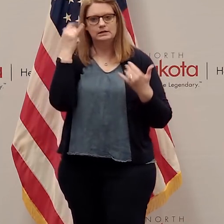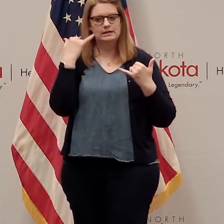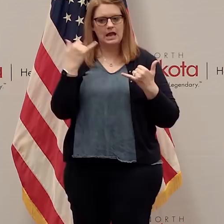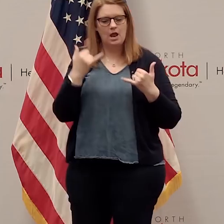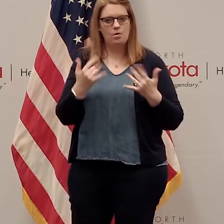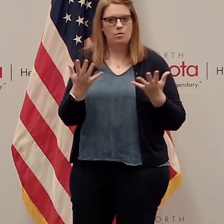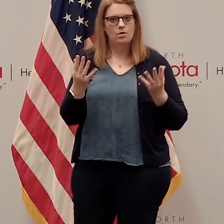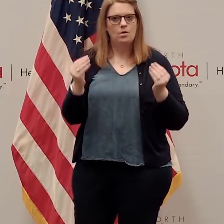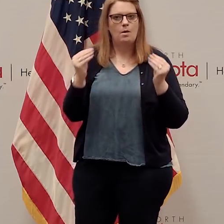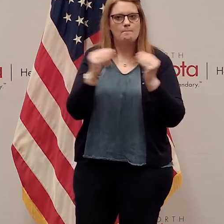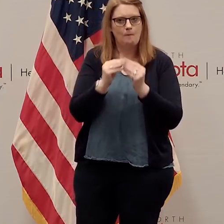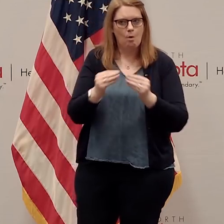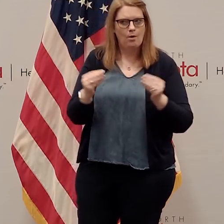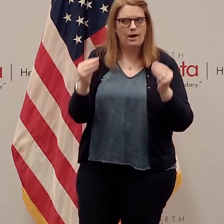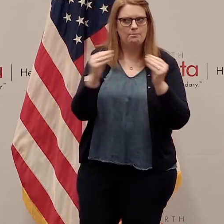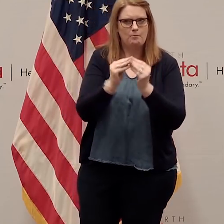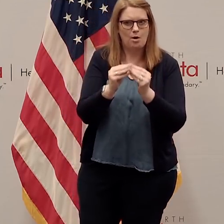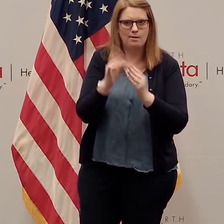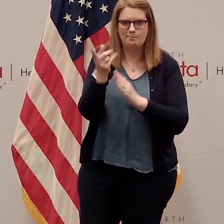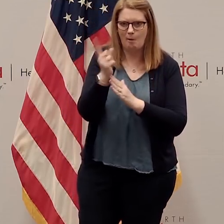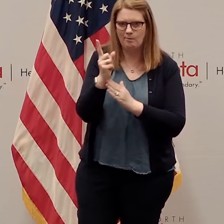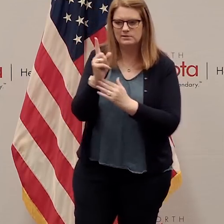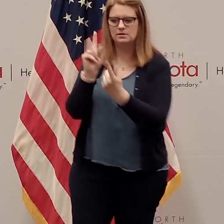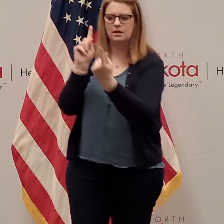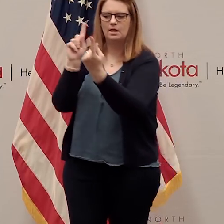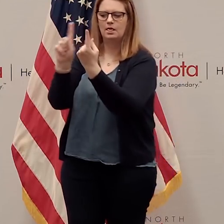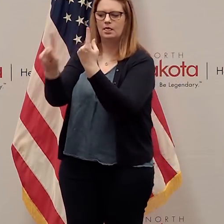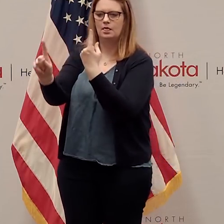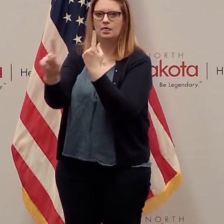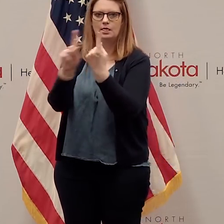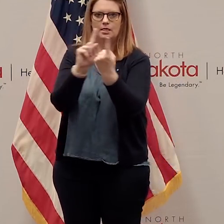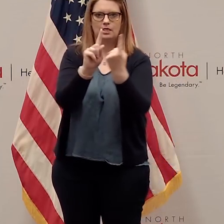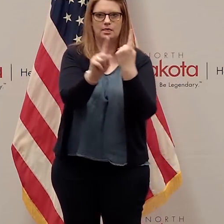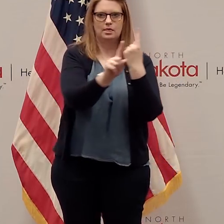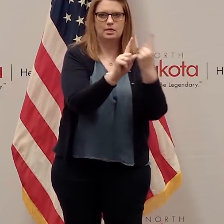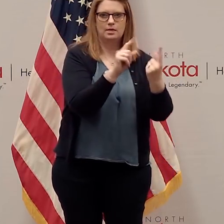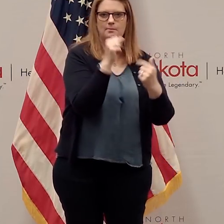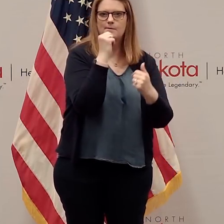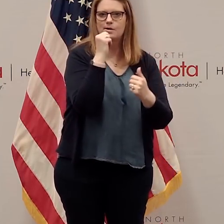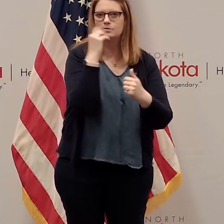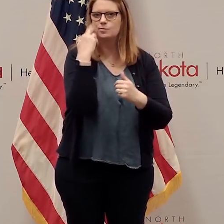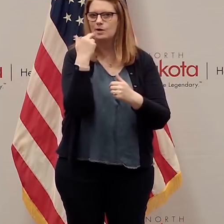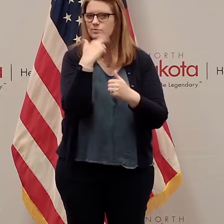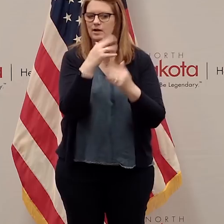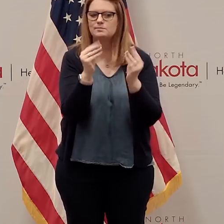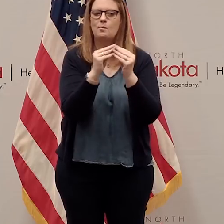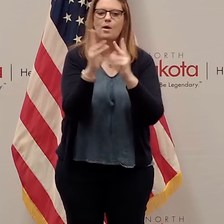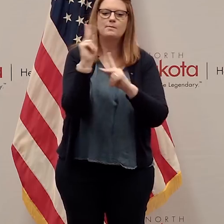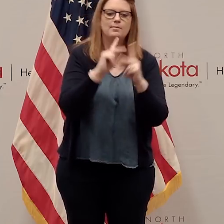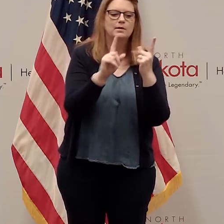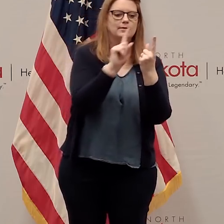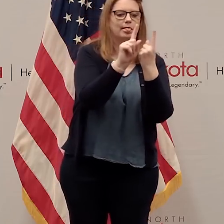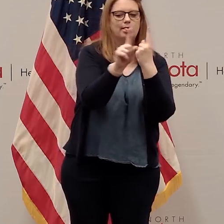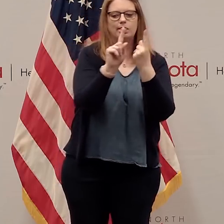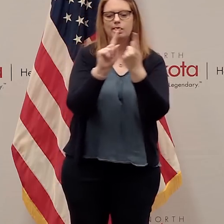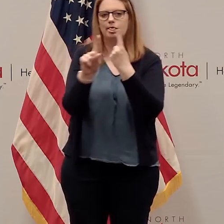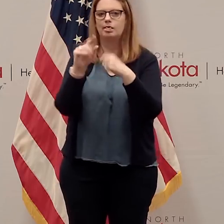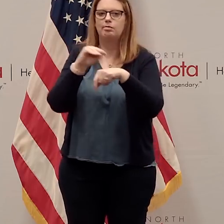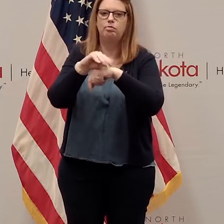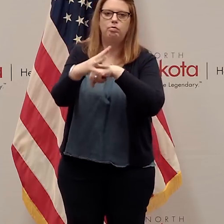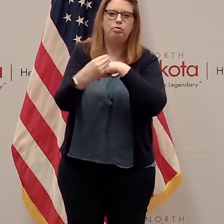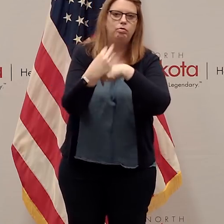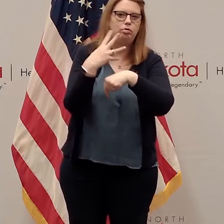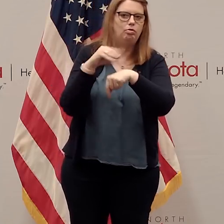have more transmissible contact moments through personal care businesses and bars and restaurants and gyms, if we have more